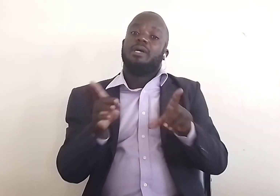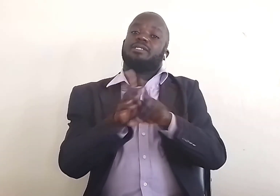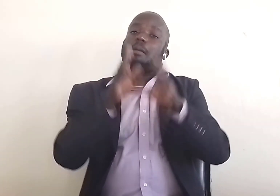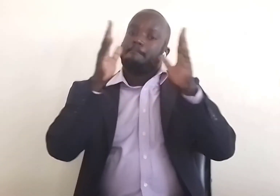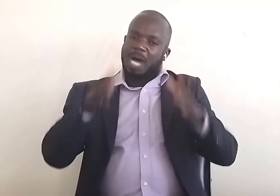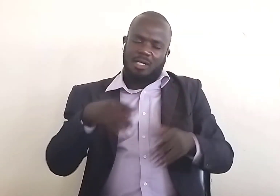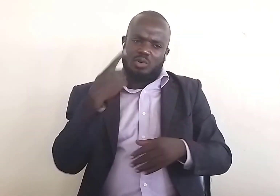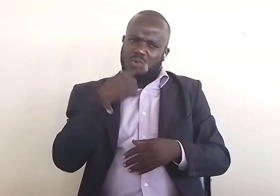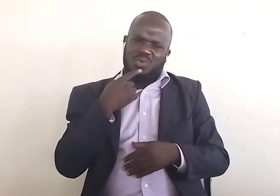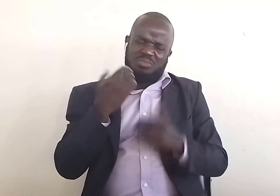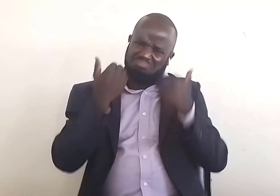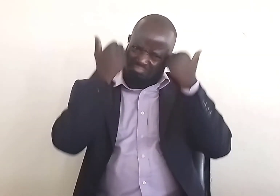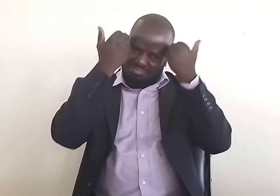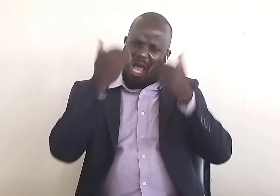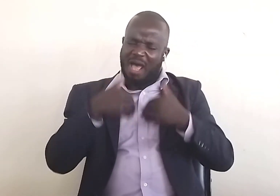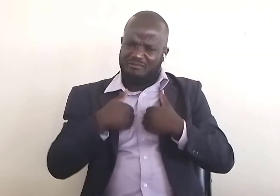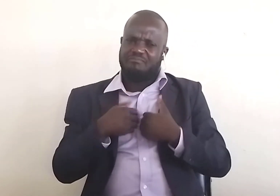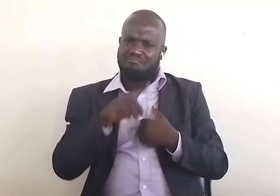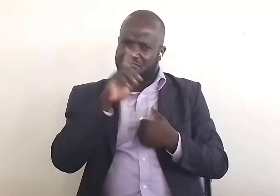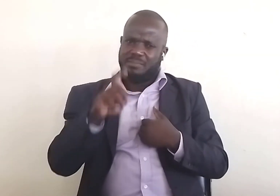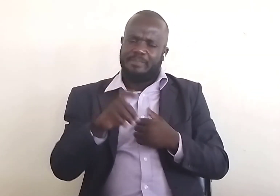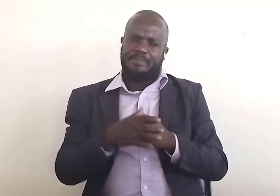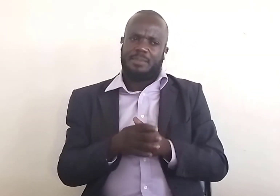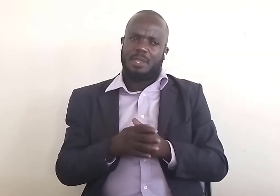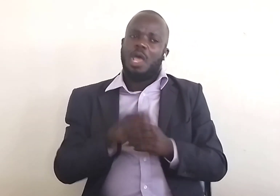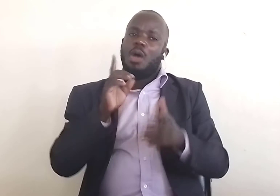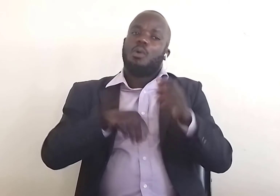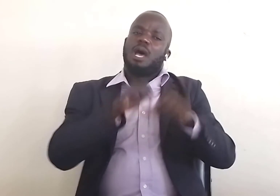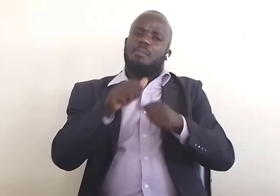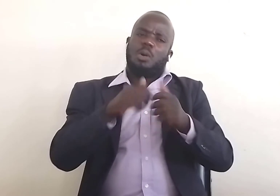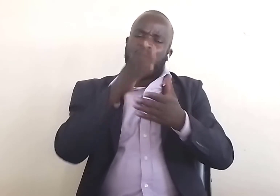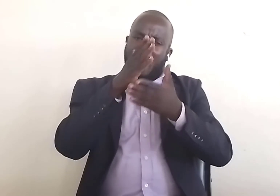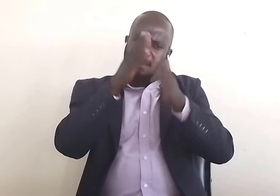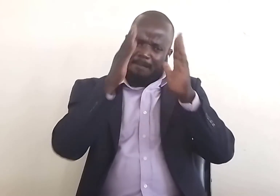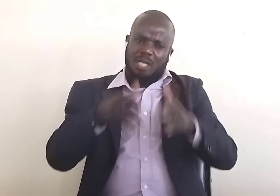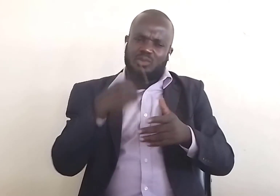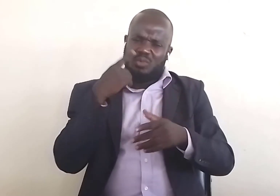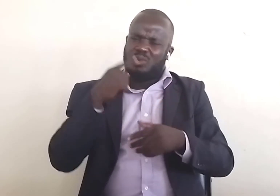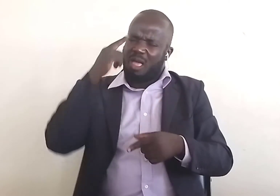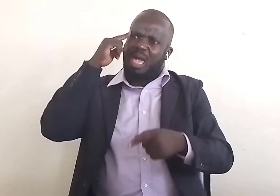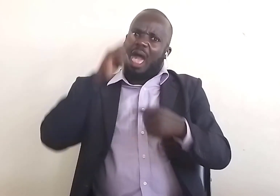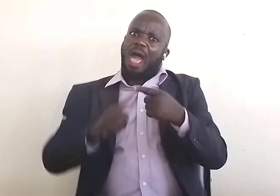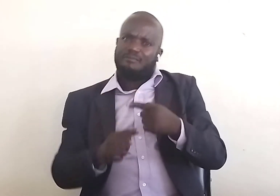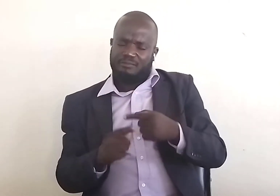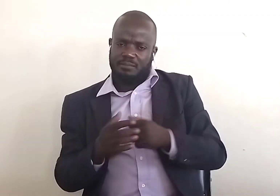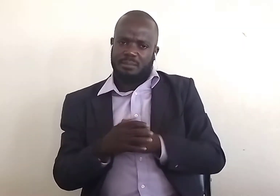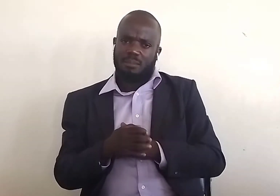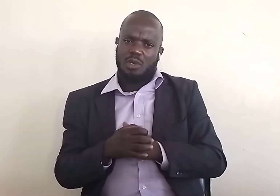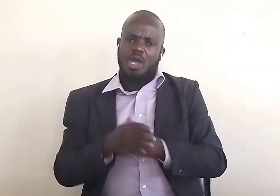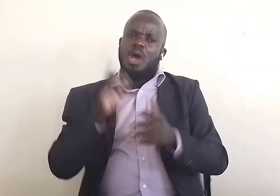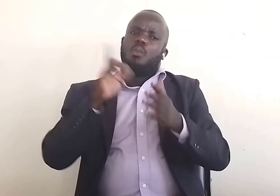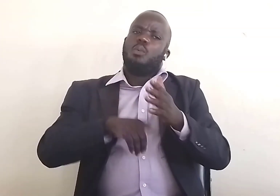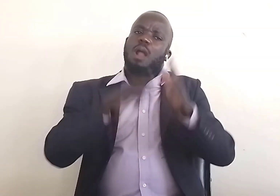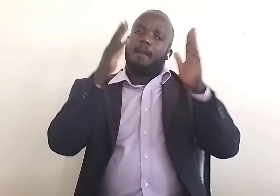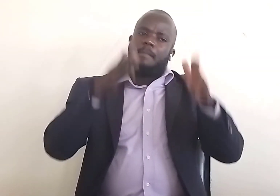who's depressed? How about somebody who is distracted? What would somebody look like who's